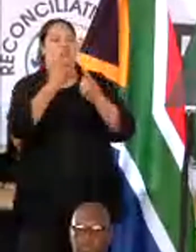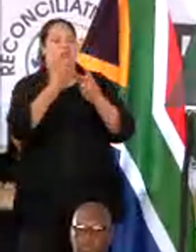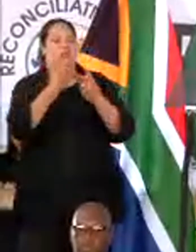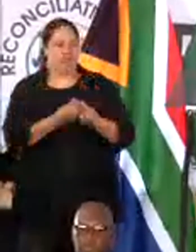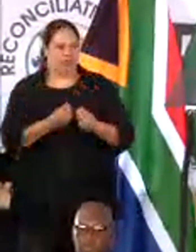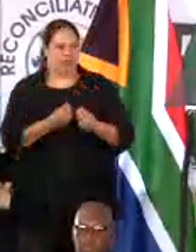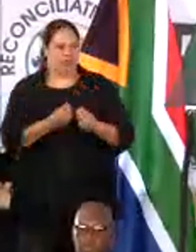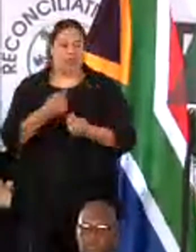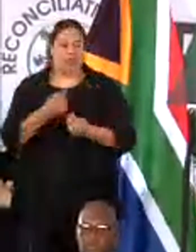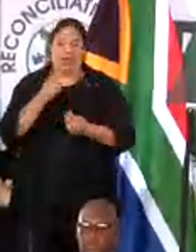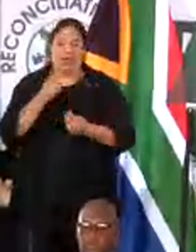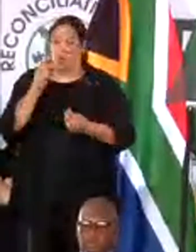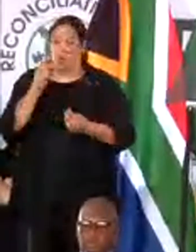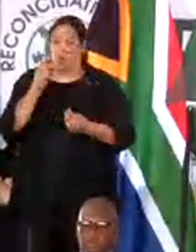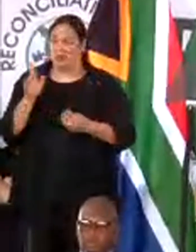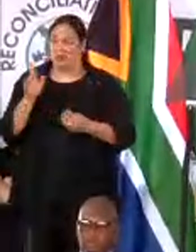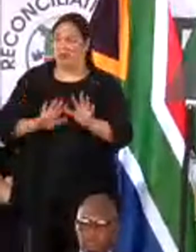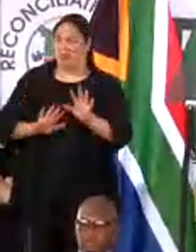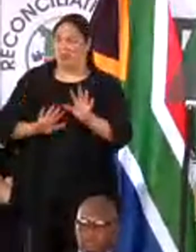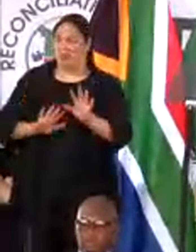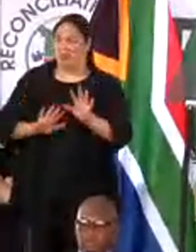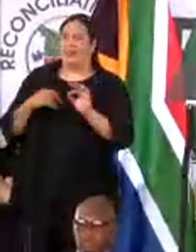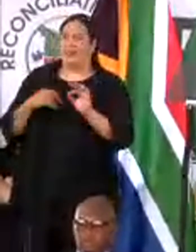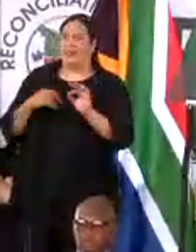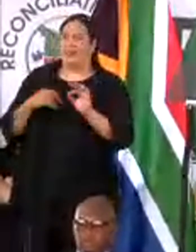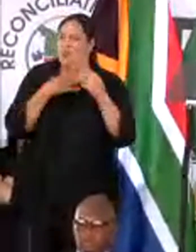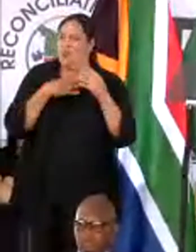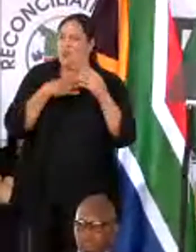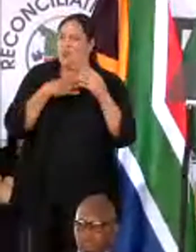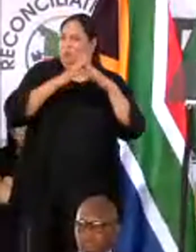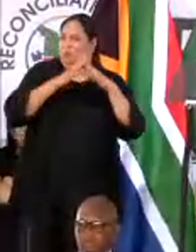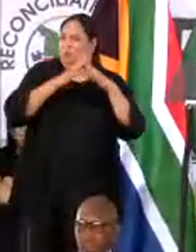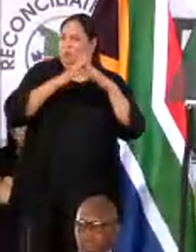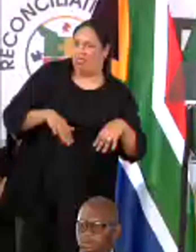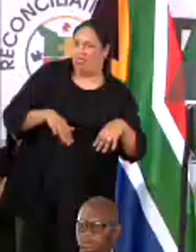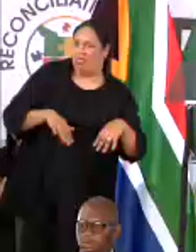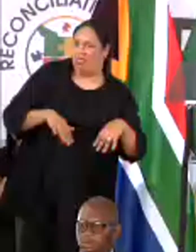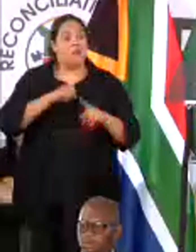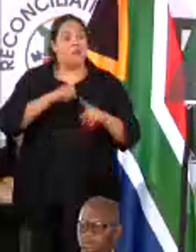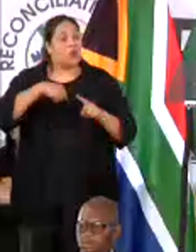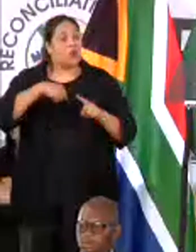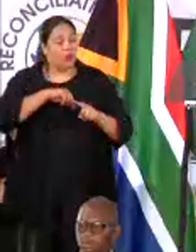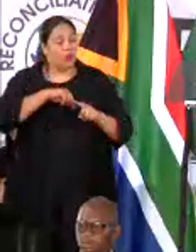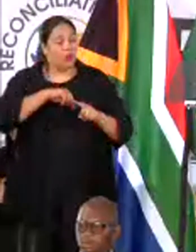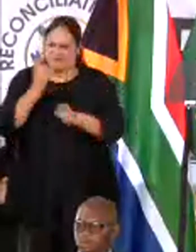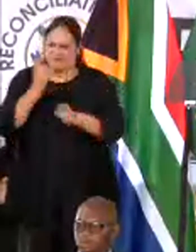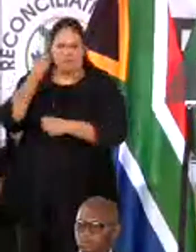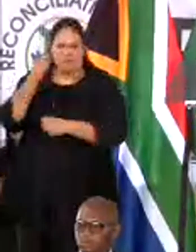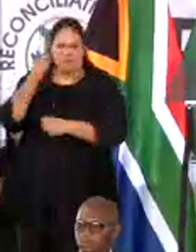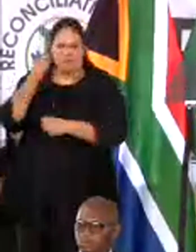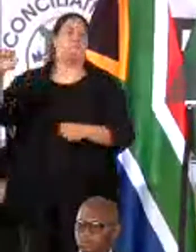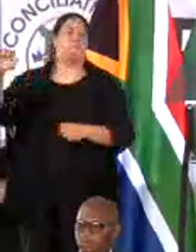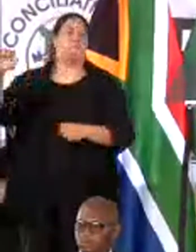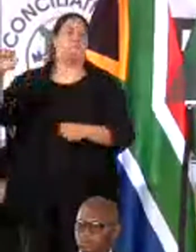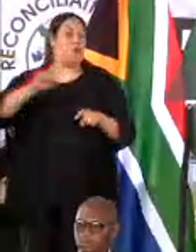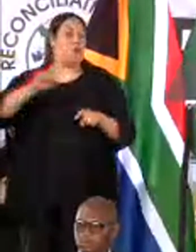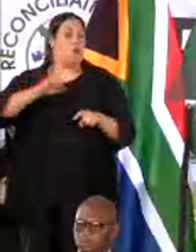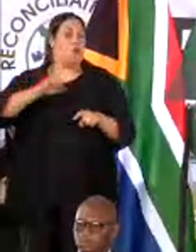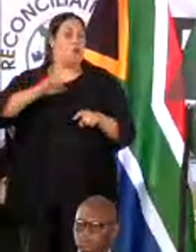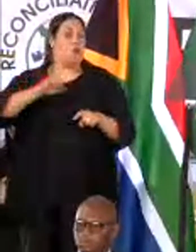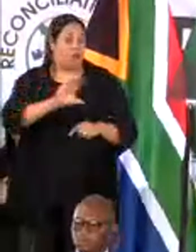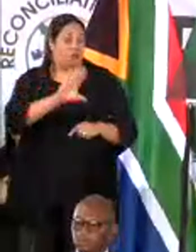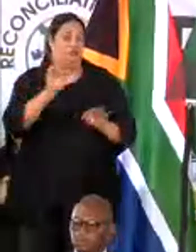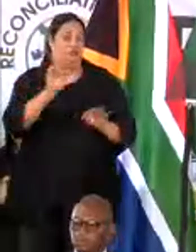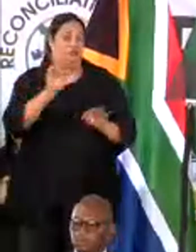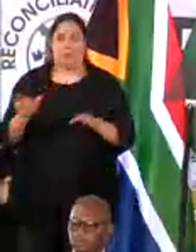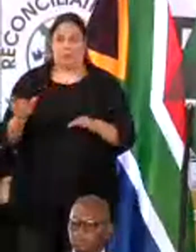that almost contribute to breaking our nation. And we must refuse, as South